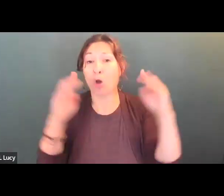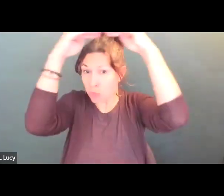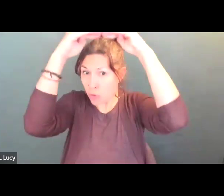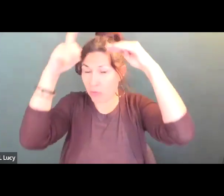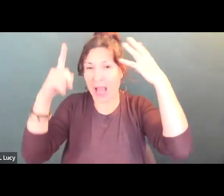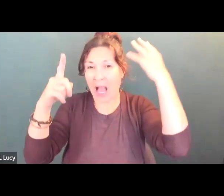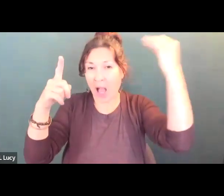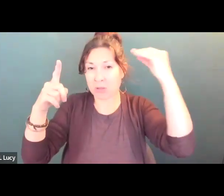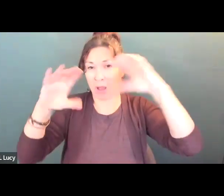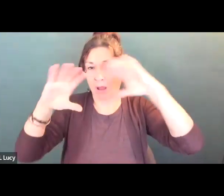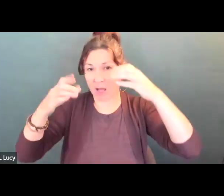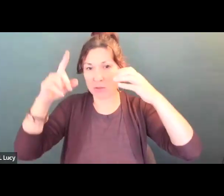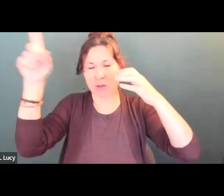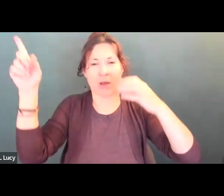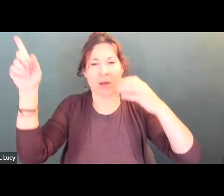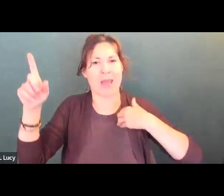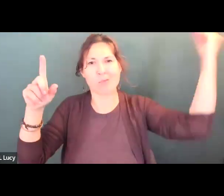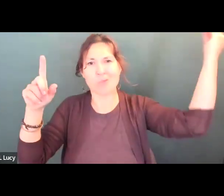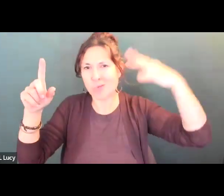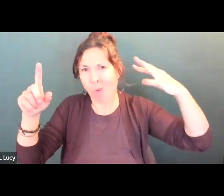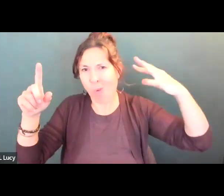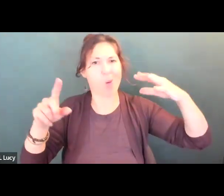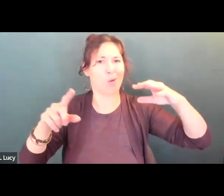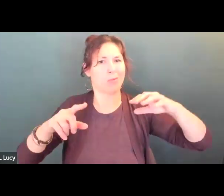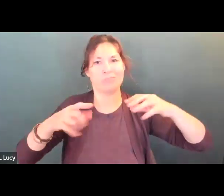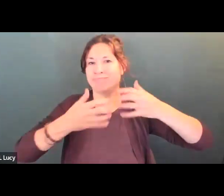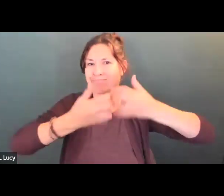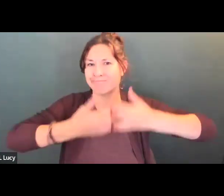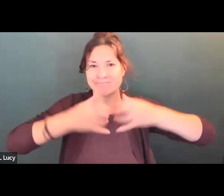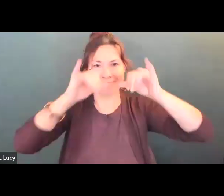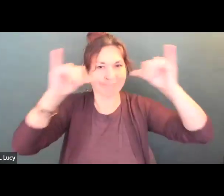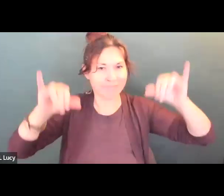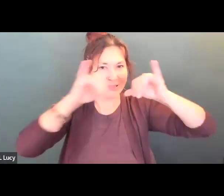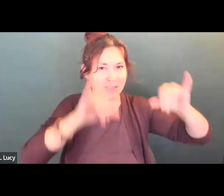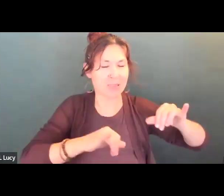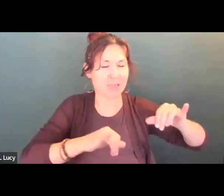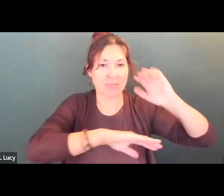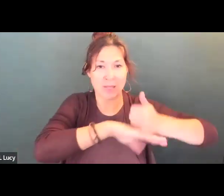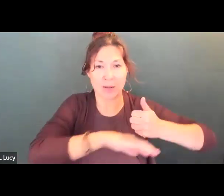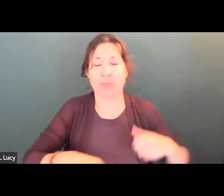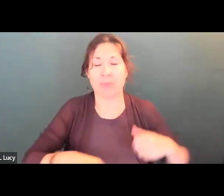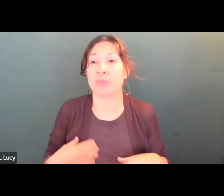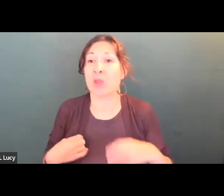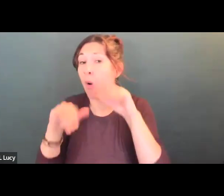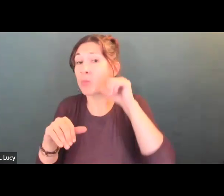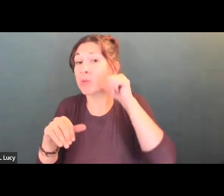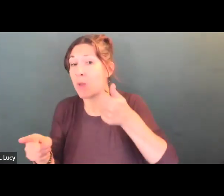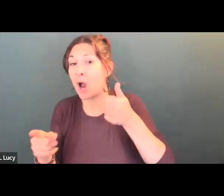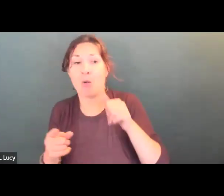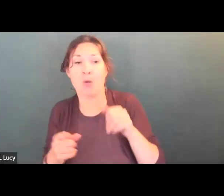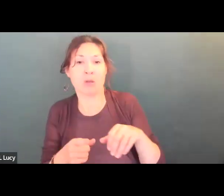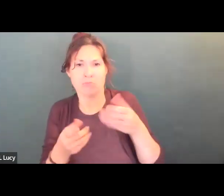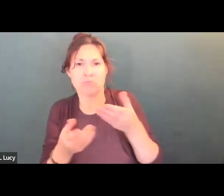solar array. I hope that tomorrow the school committee can join in that visit.